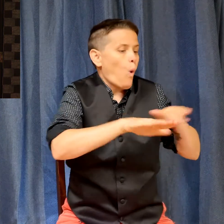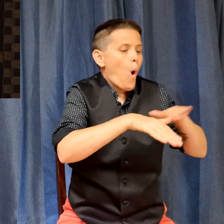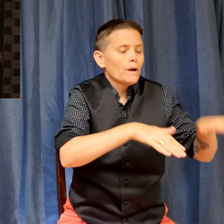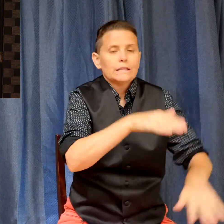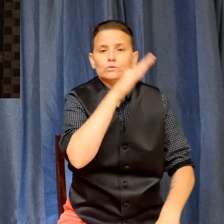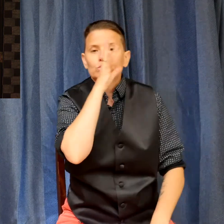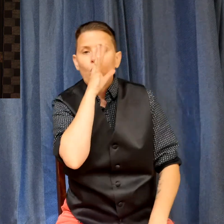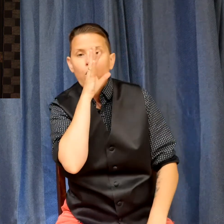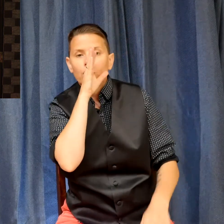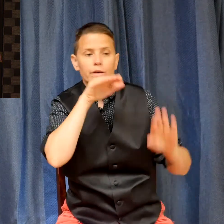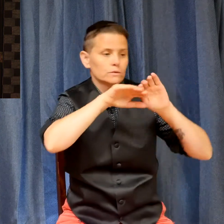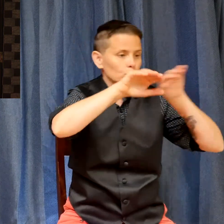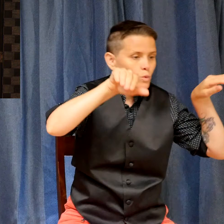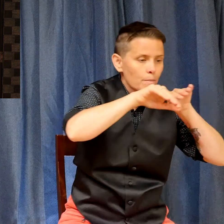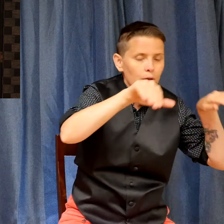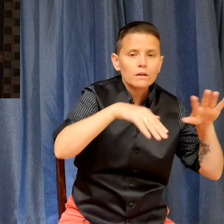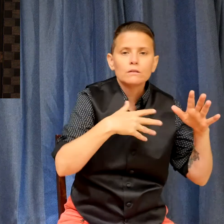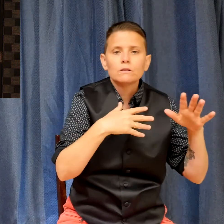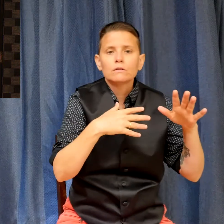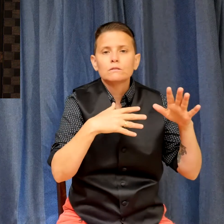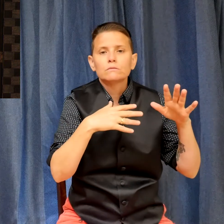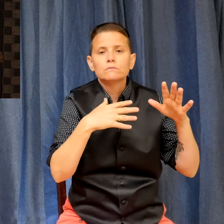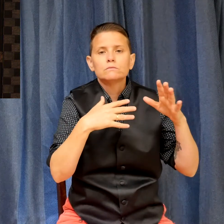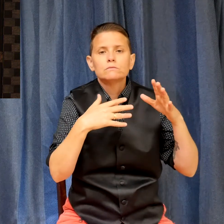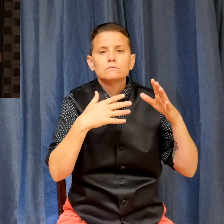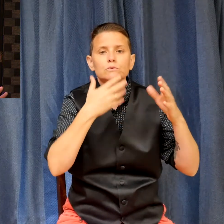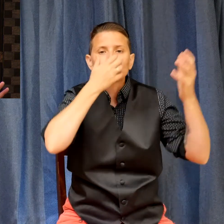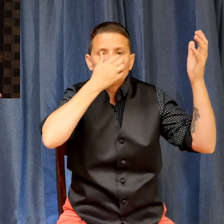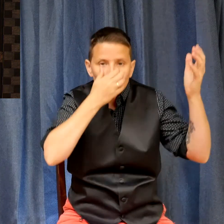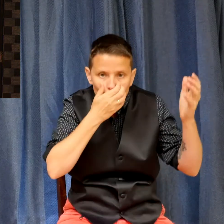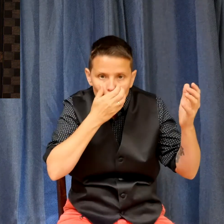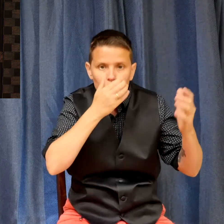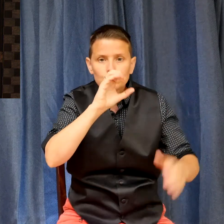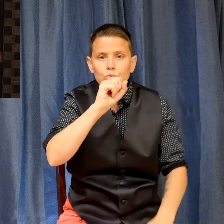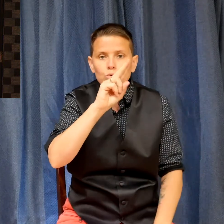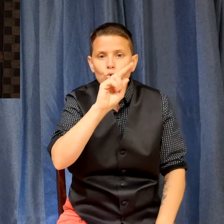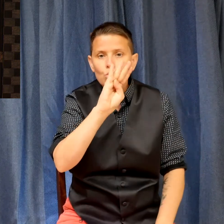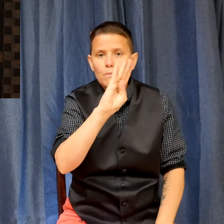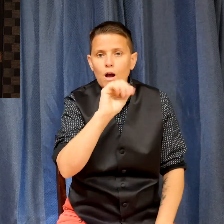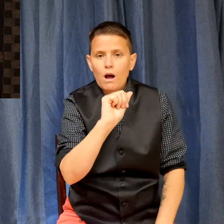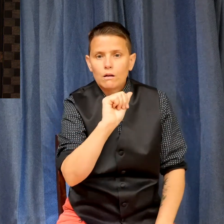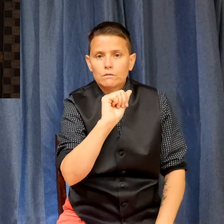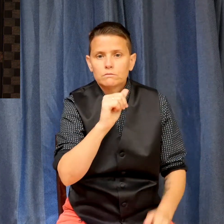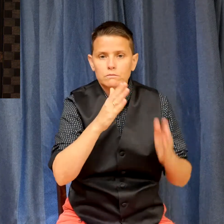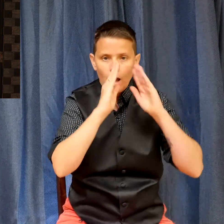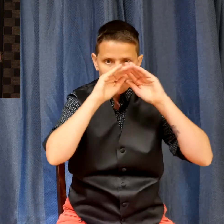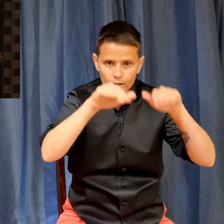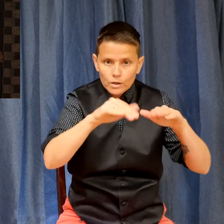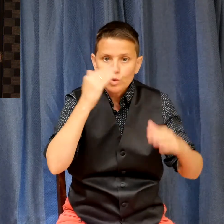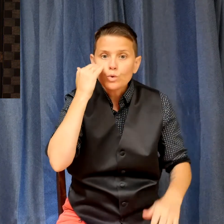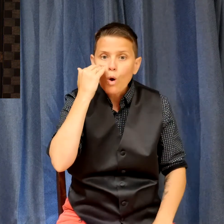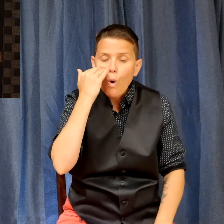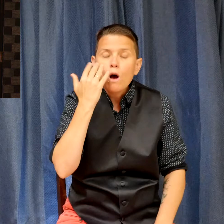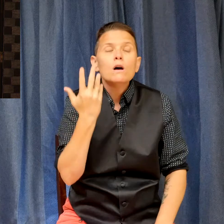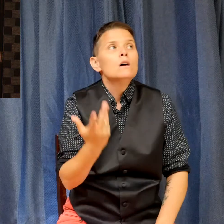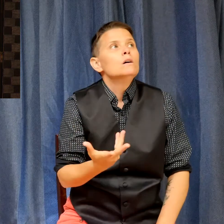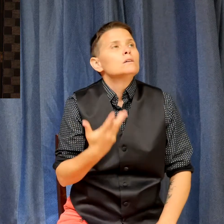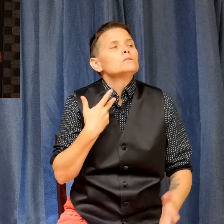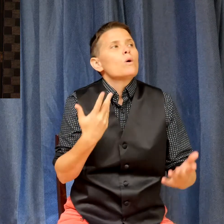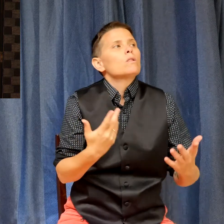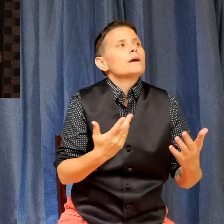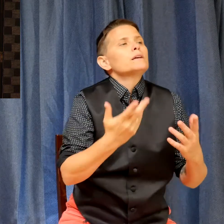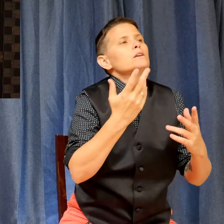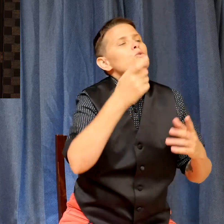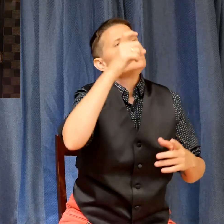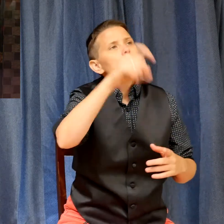quite slim for my health. Yeah. So anyway, it needs to be people that can see the truth of who you are. Yeah. That's